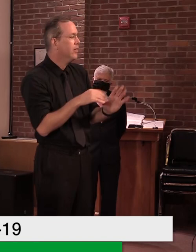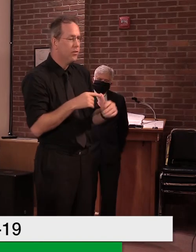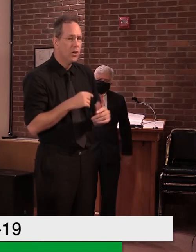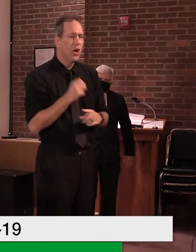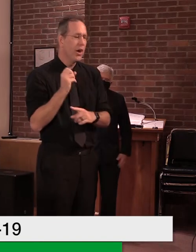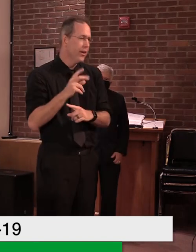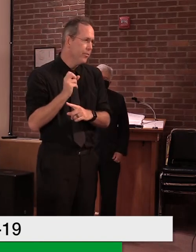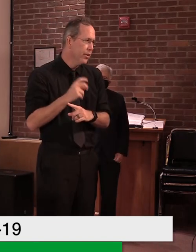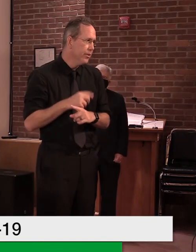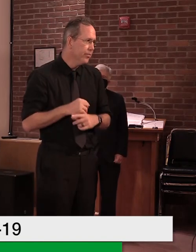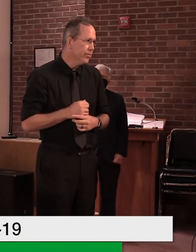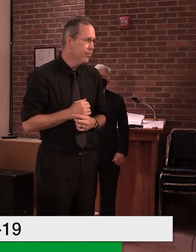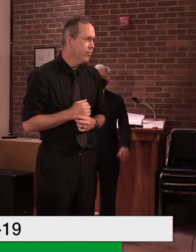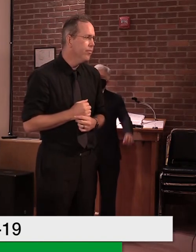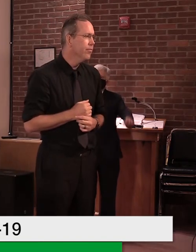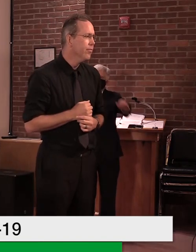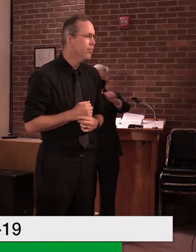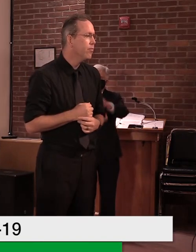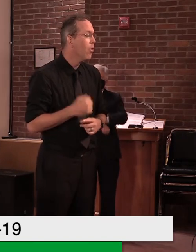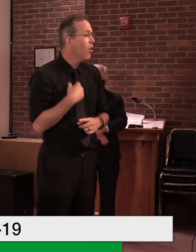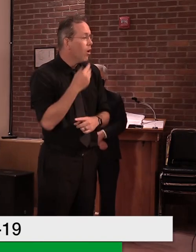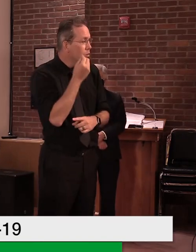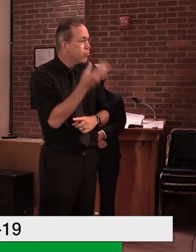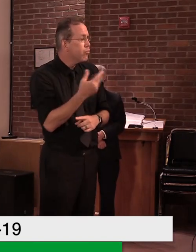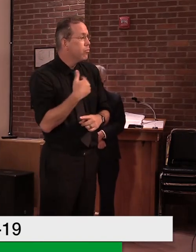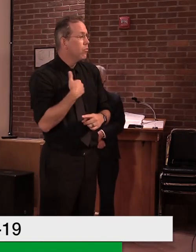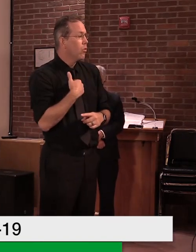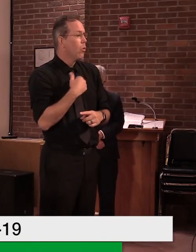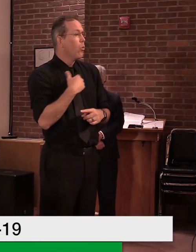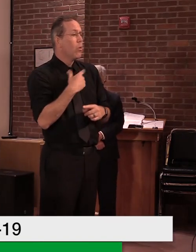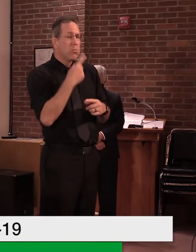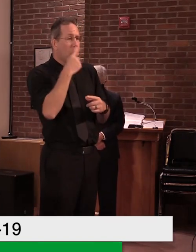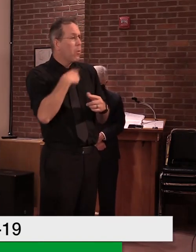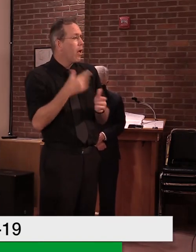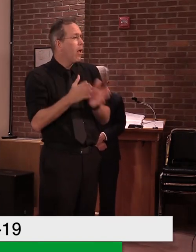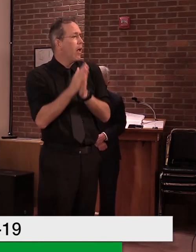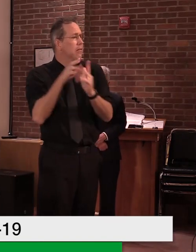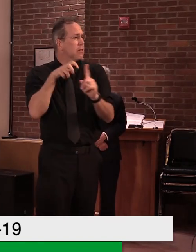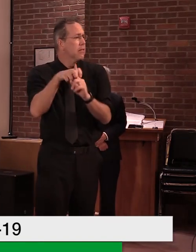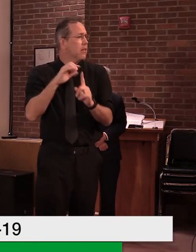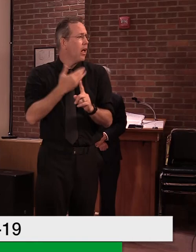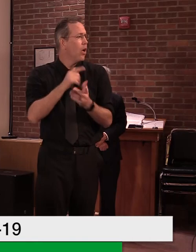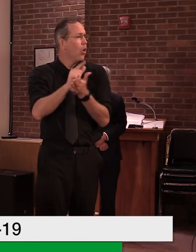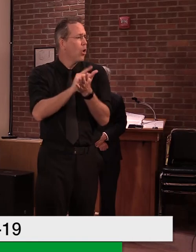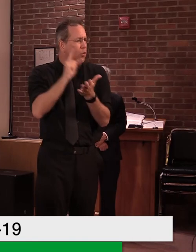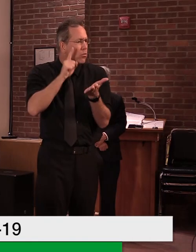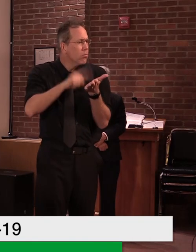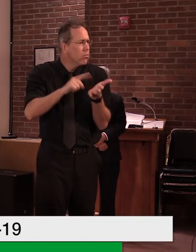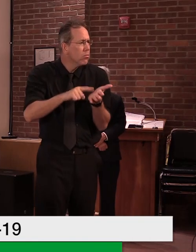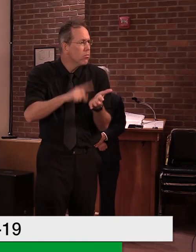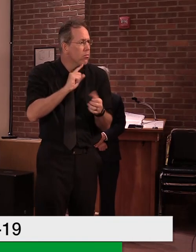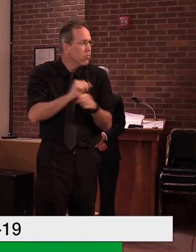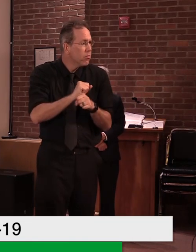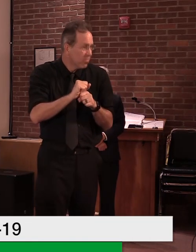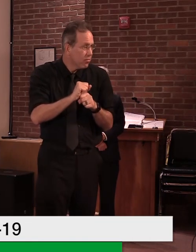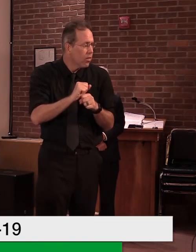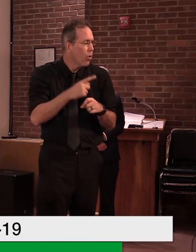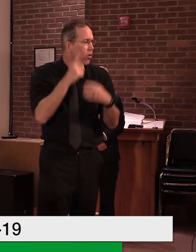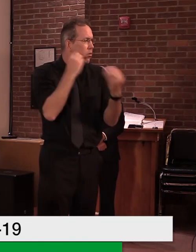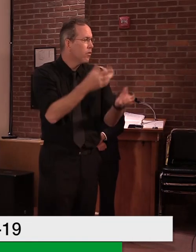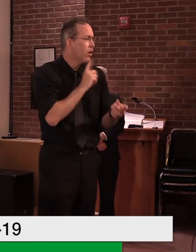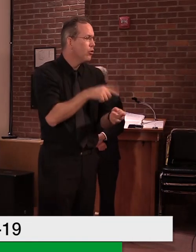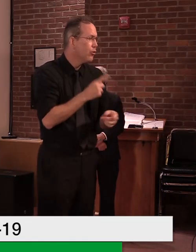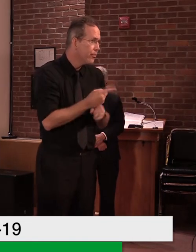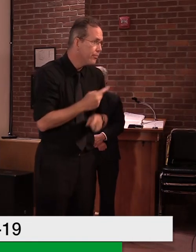could have some of our lawyers and the health department take a look and get you a proper Great. Answer.